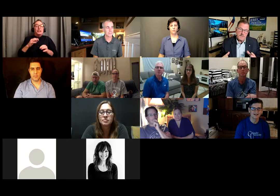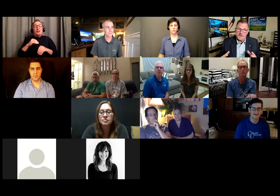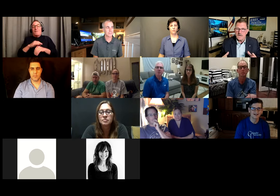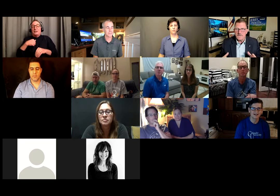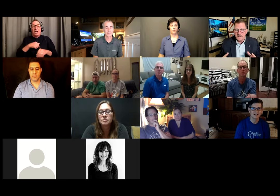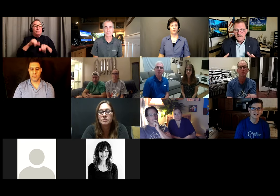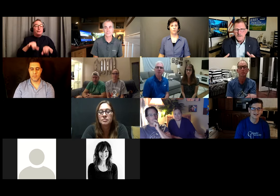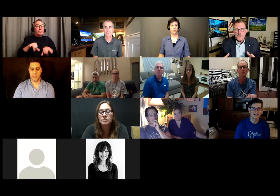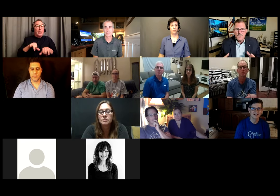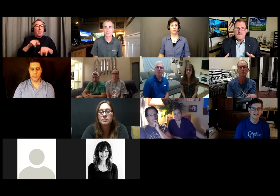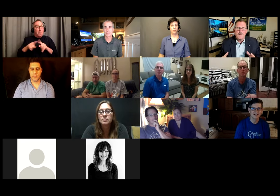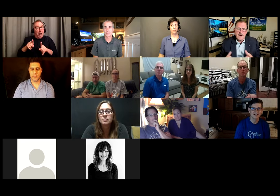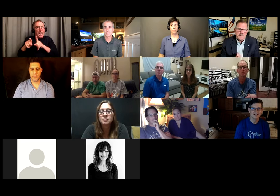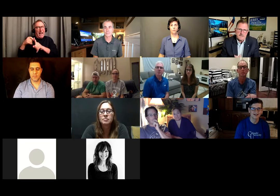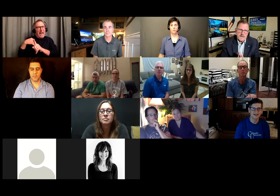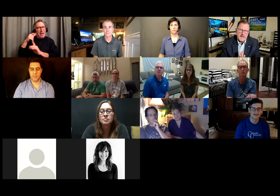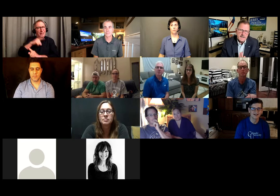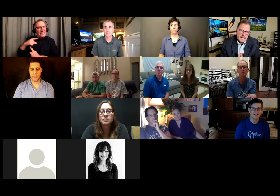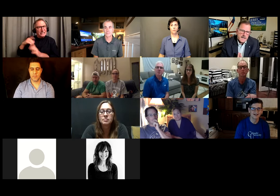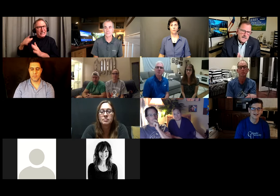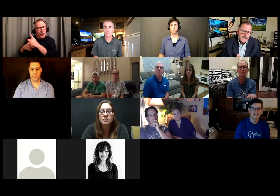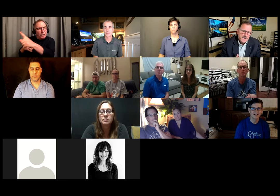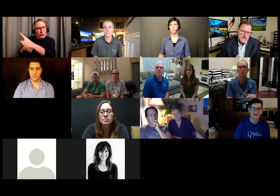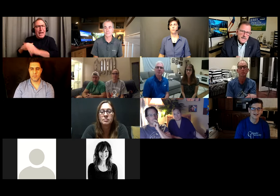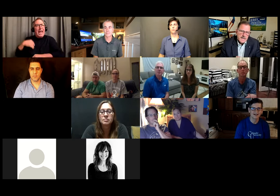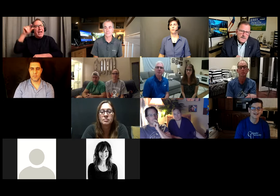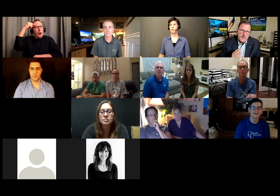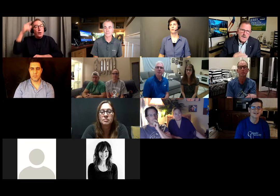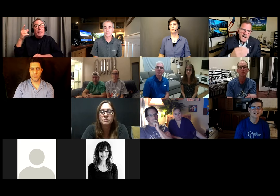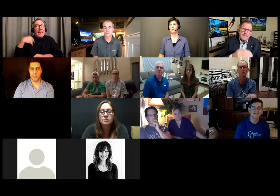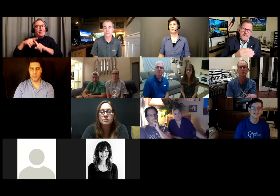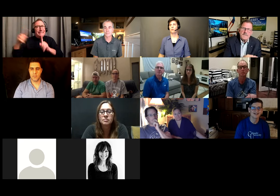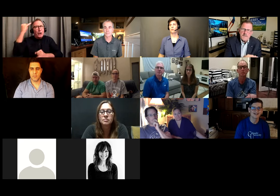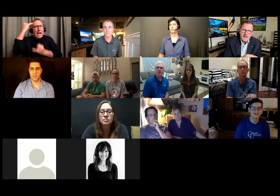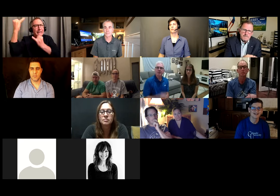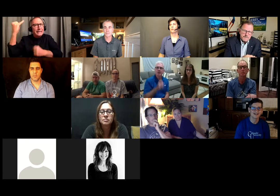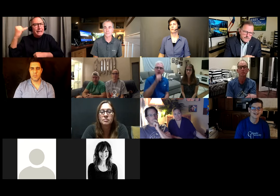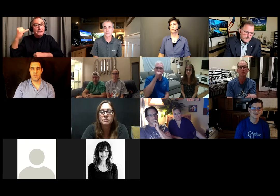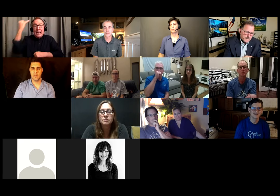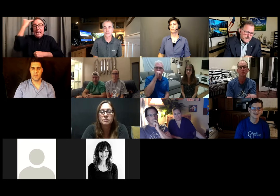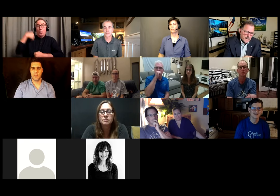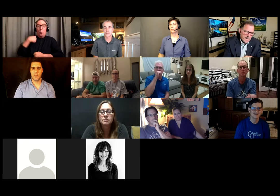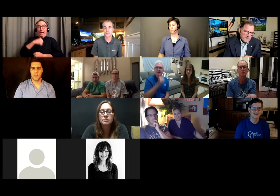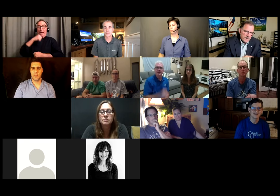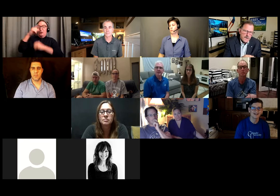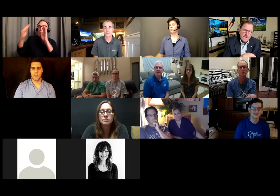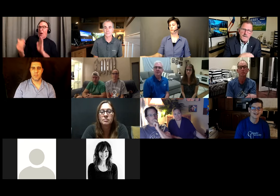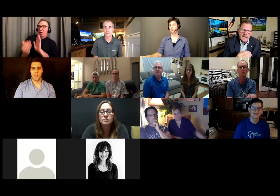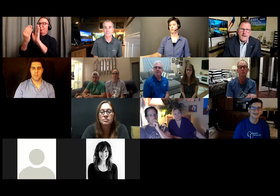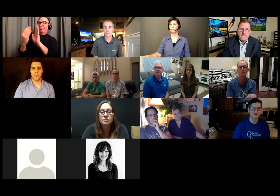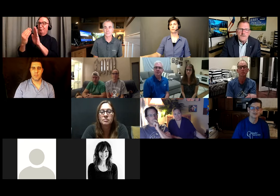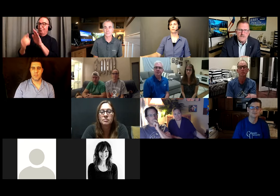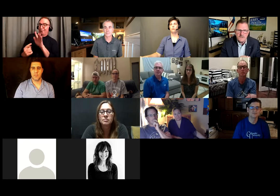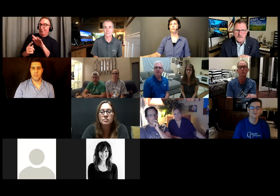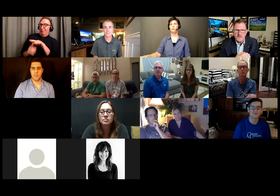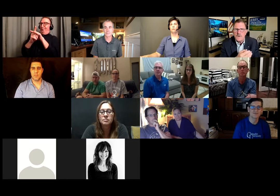legislatures and we have a governor who have other ideas. And if we're not in front of them, then we are going to